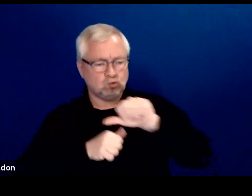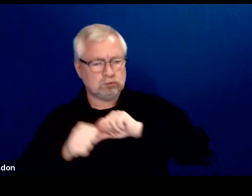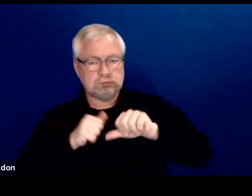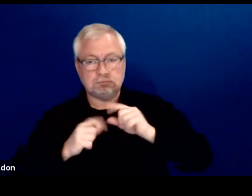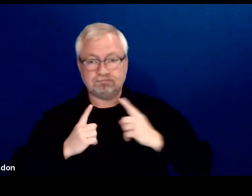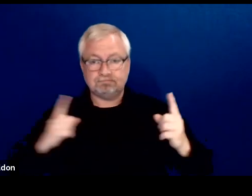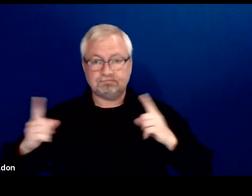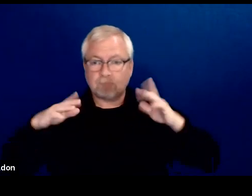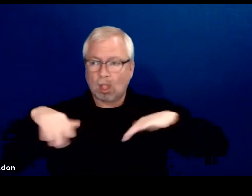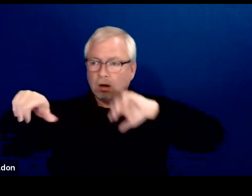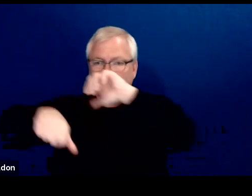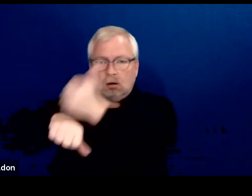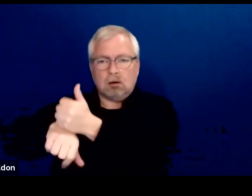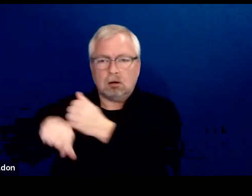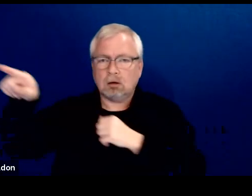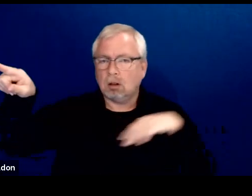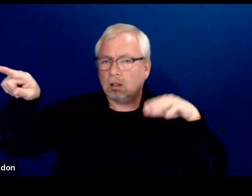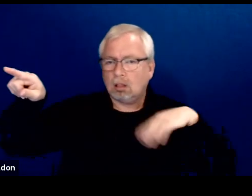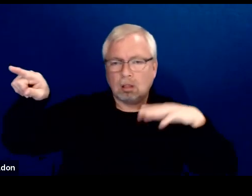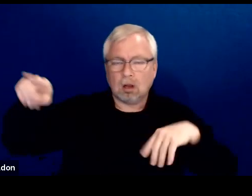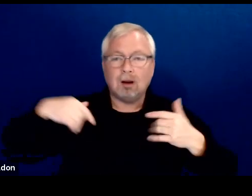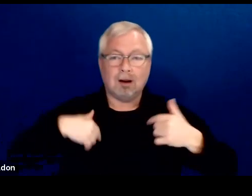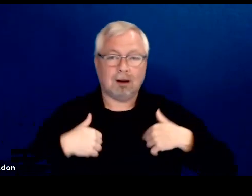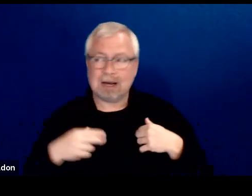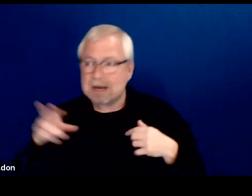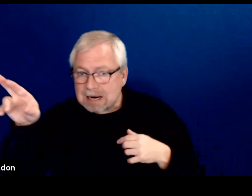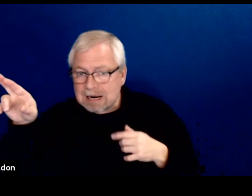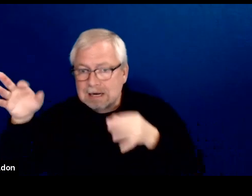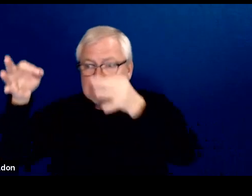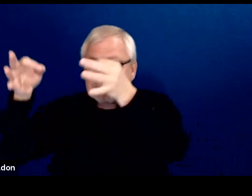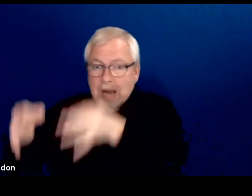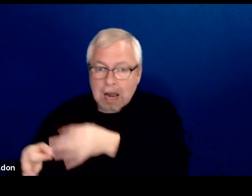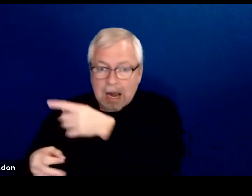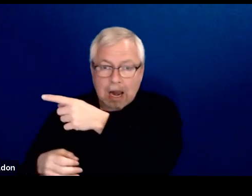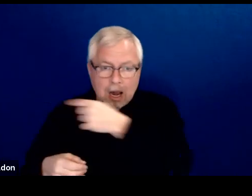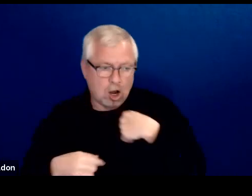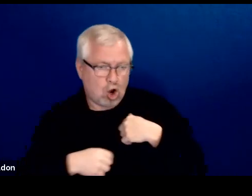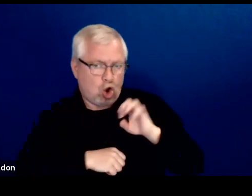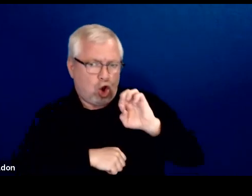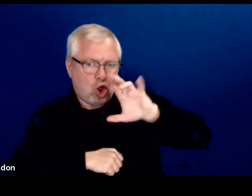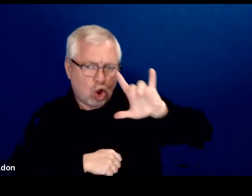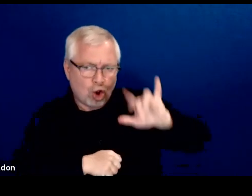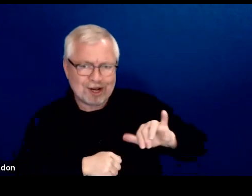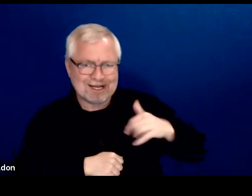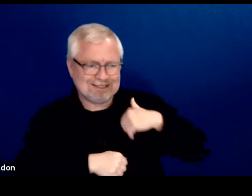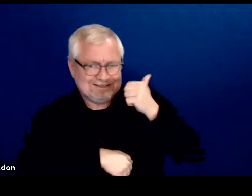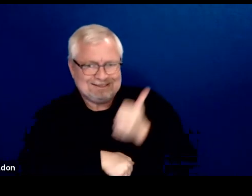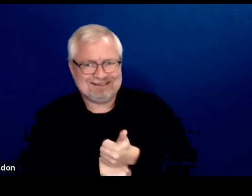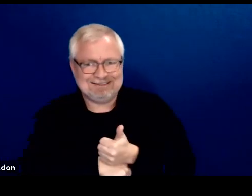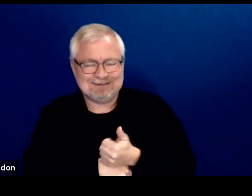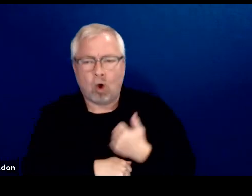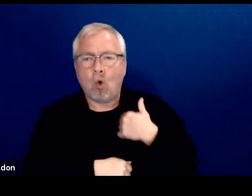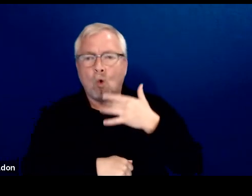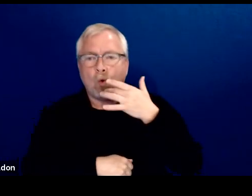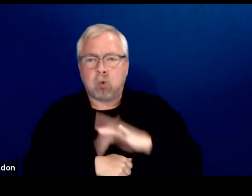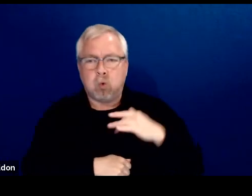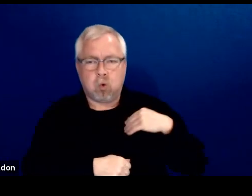the move to go early has kept us relatively flat. So here's what we're doing on it. Every day, we're